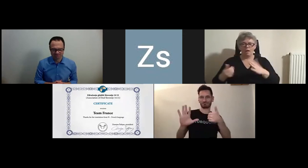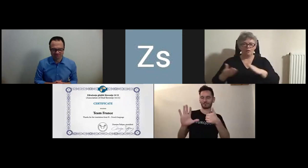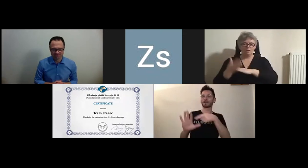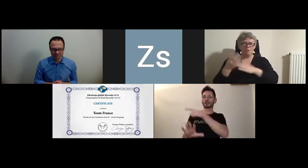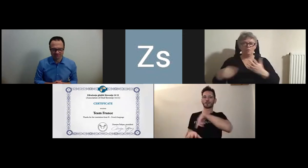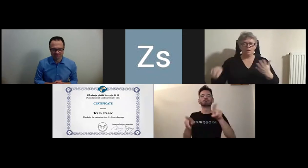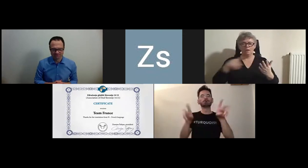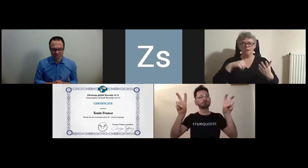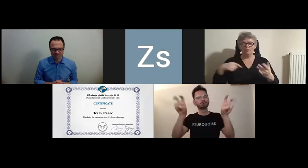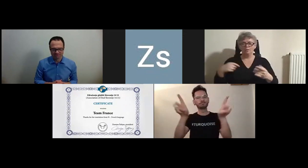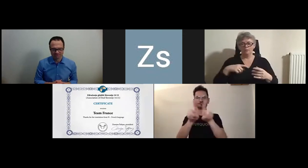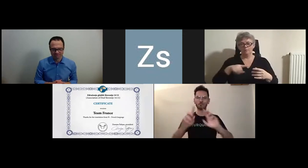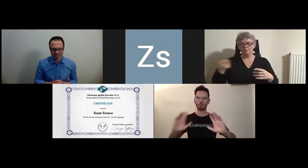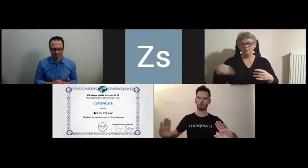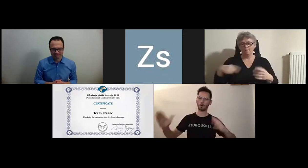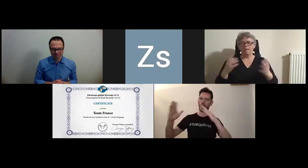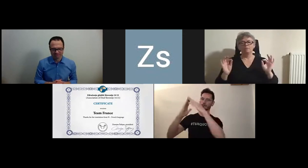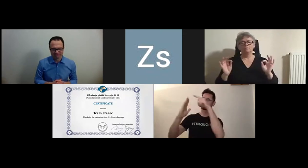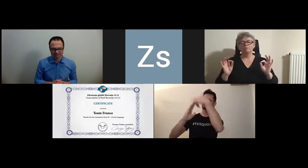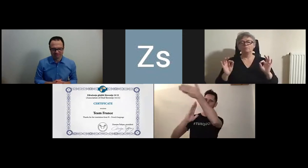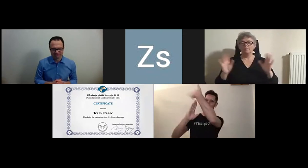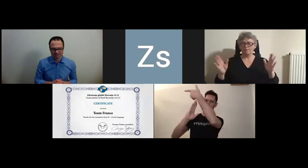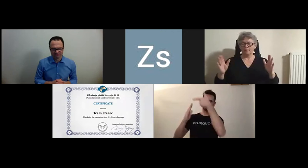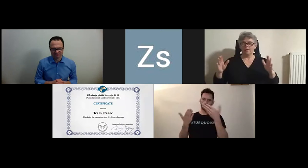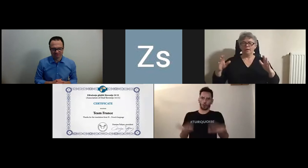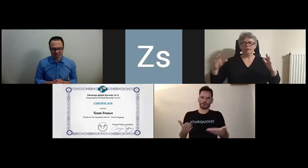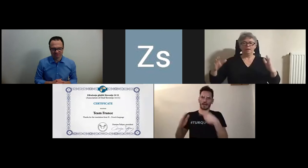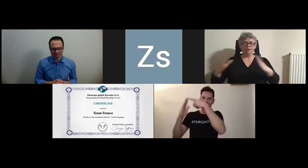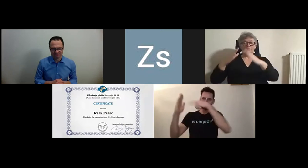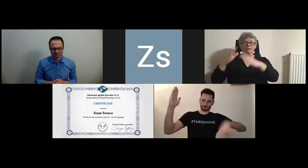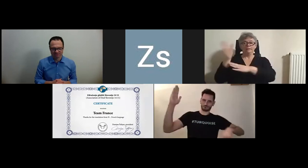So we have six deaf interpreters here in France.